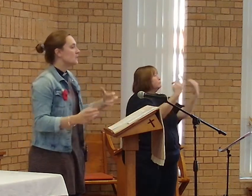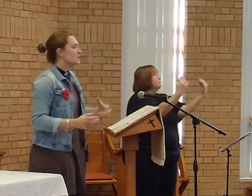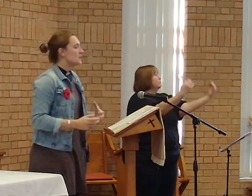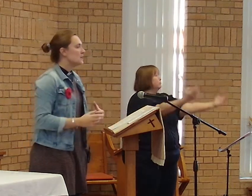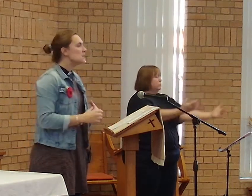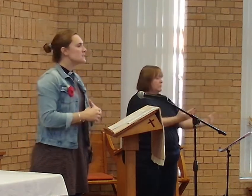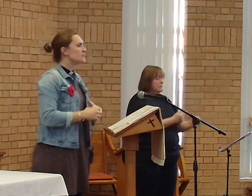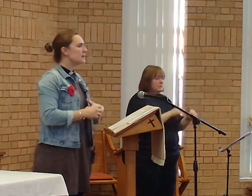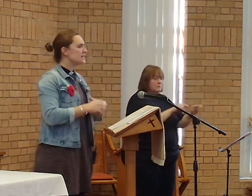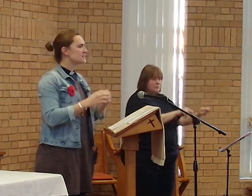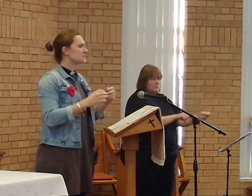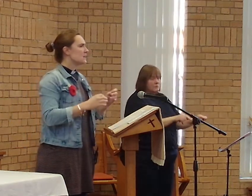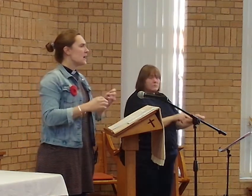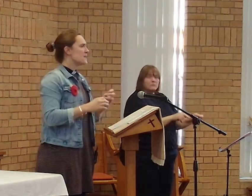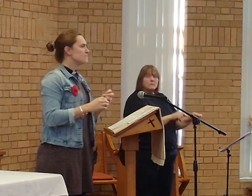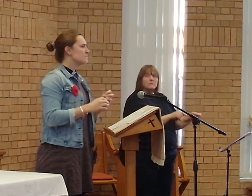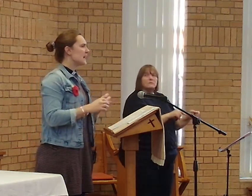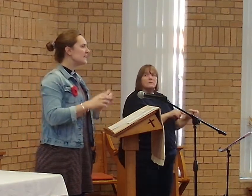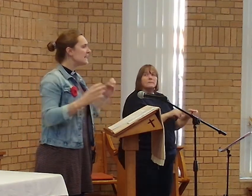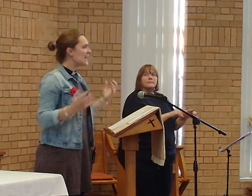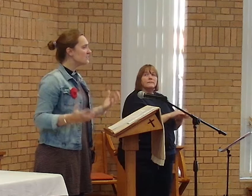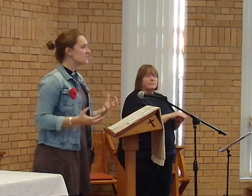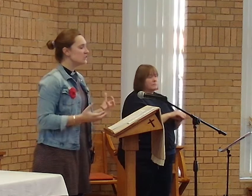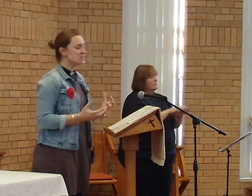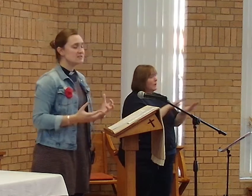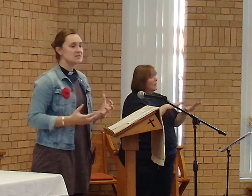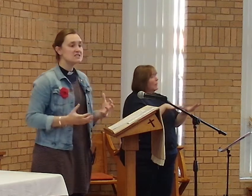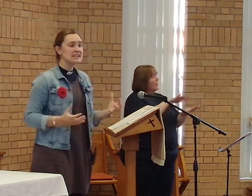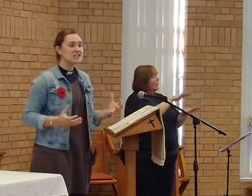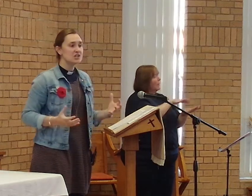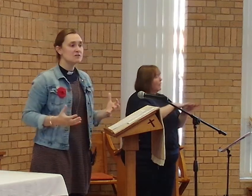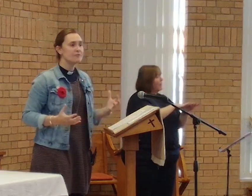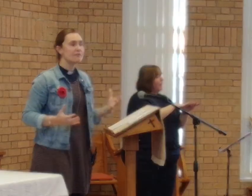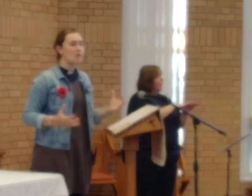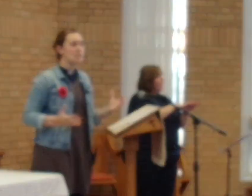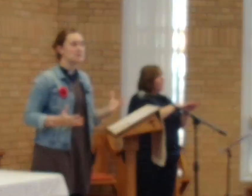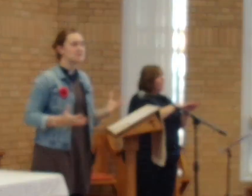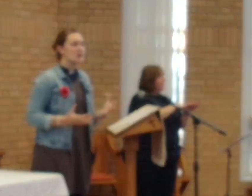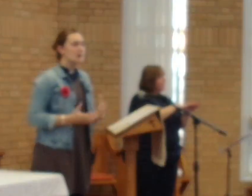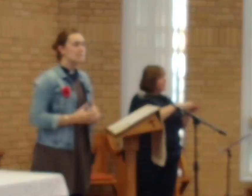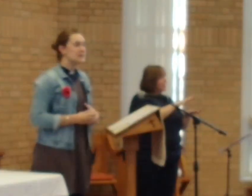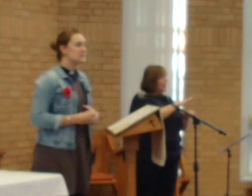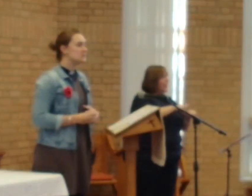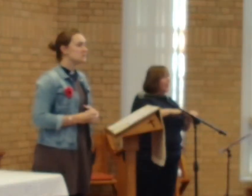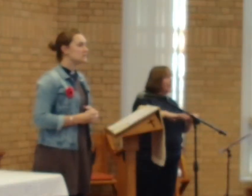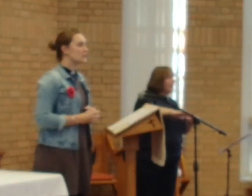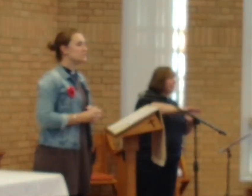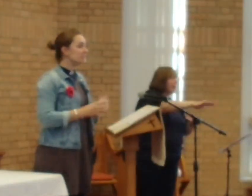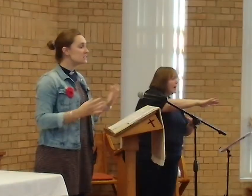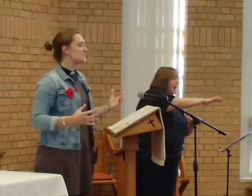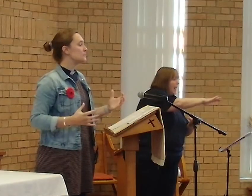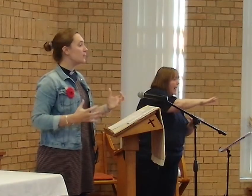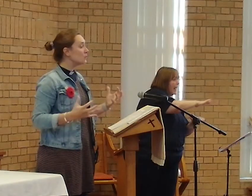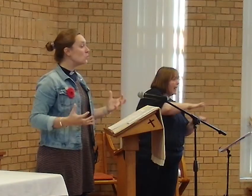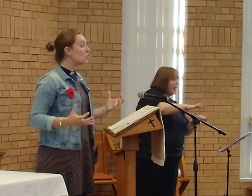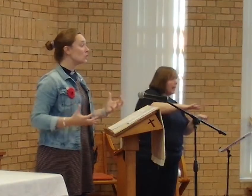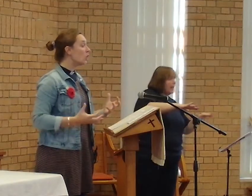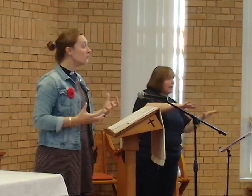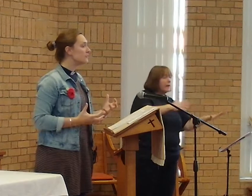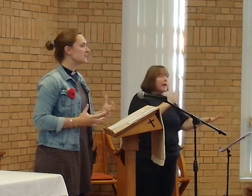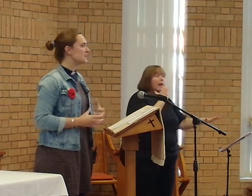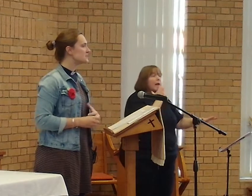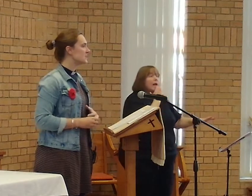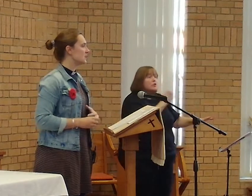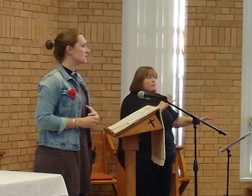behind, it's a place that land that Jesus is teaching from has been so devastated by war